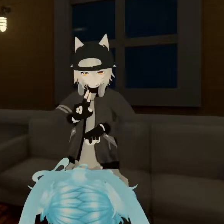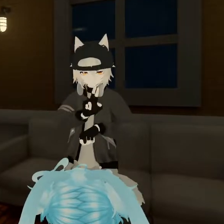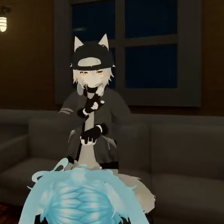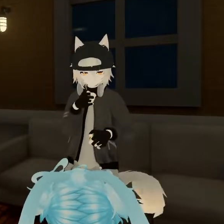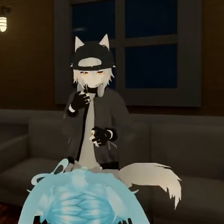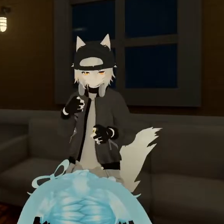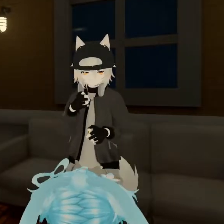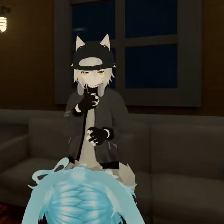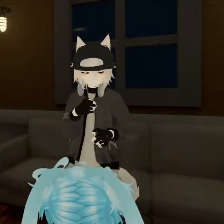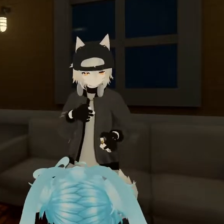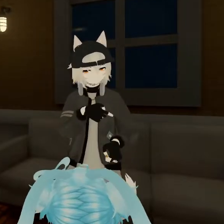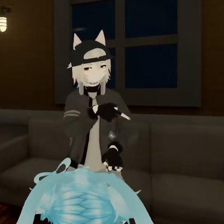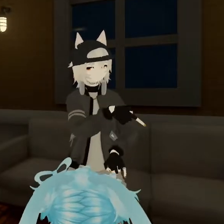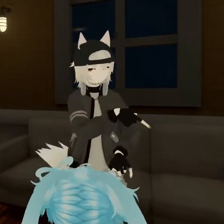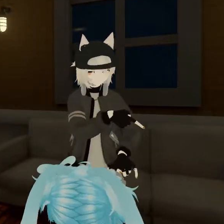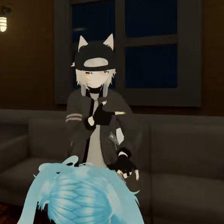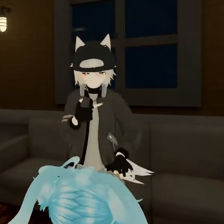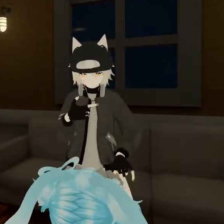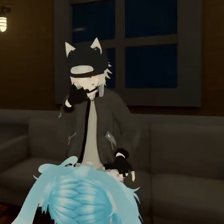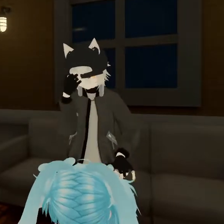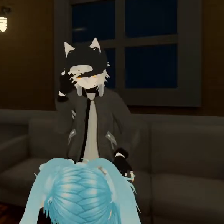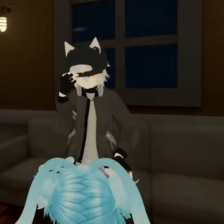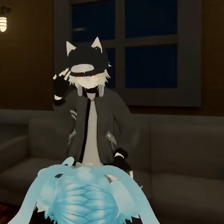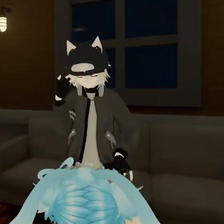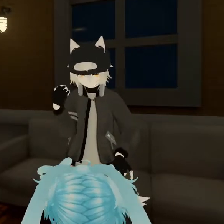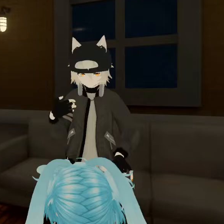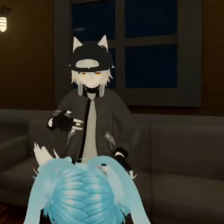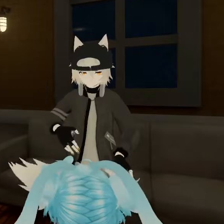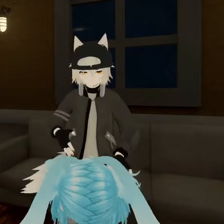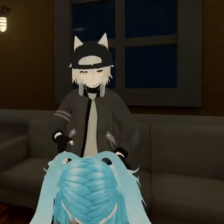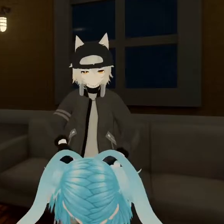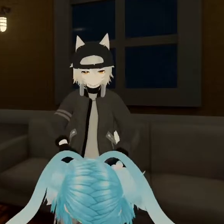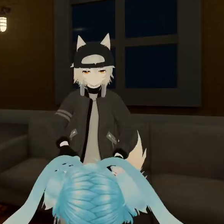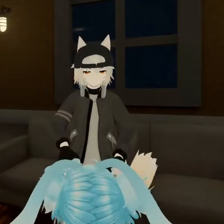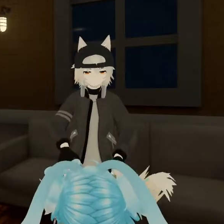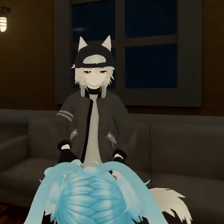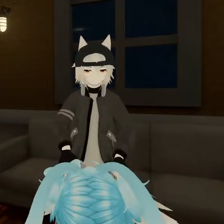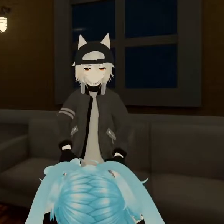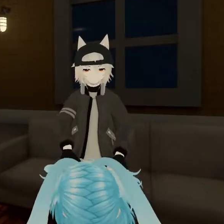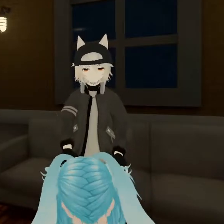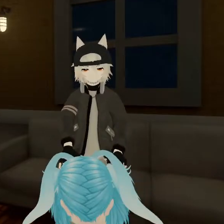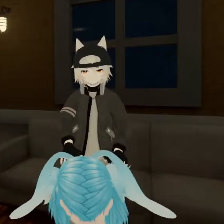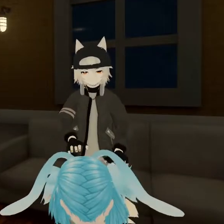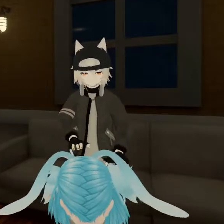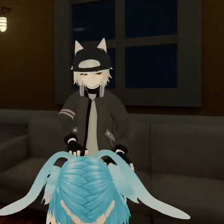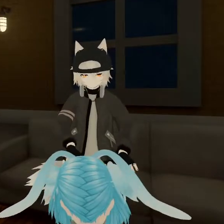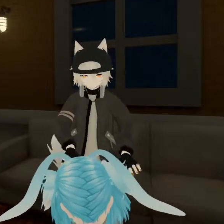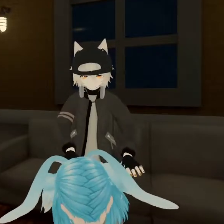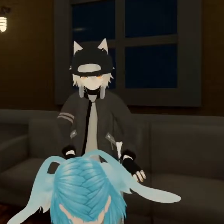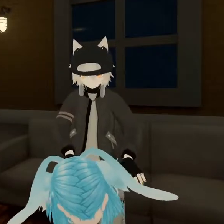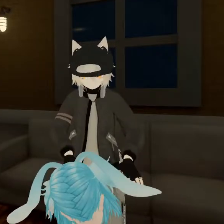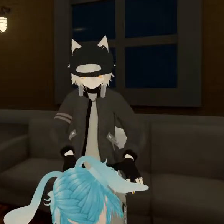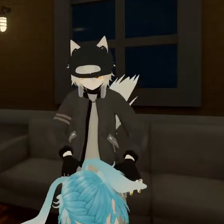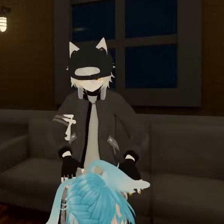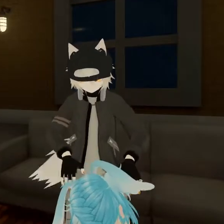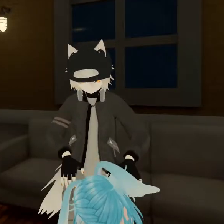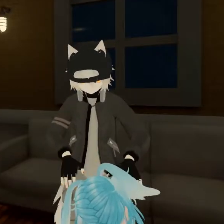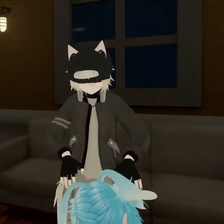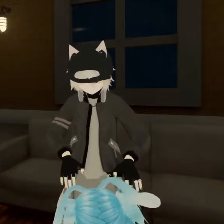and we maybe have a few he has to VLC Plus create users himself. in here. We have at Actually, no, least if you 2 click on the, on VLC the Plus link, users. So That's should be keep able to posting, you'll be able to